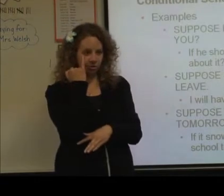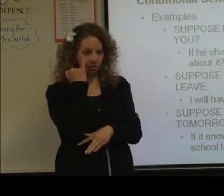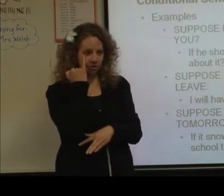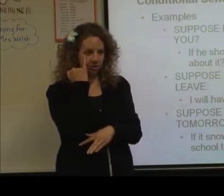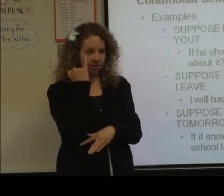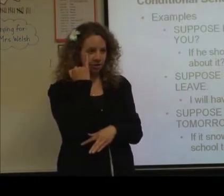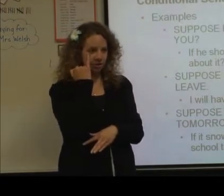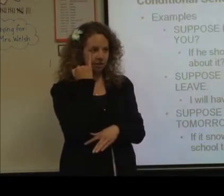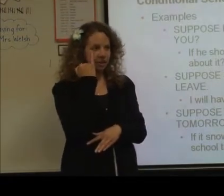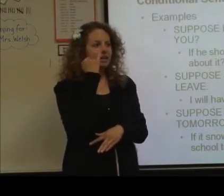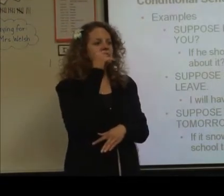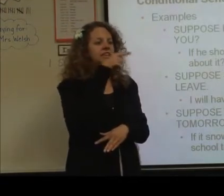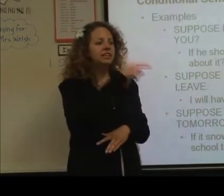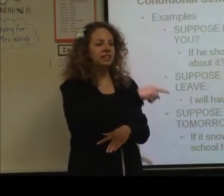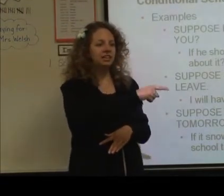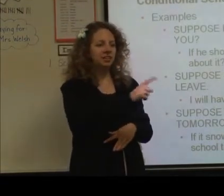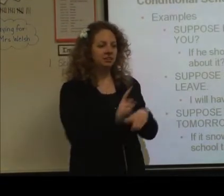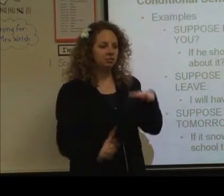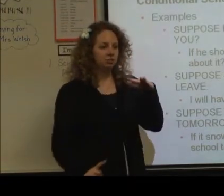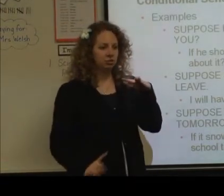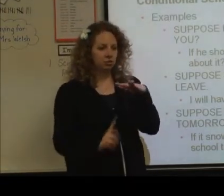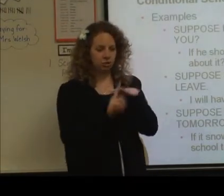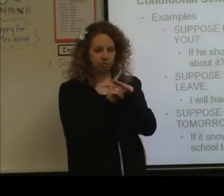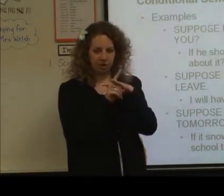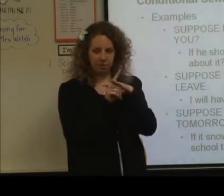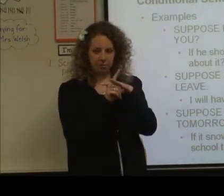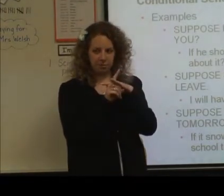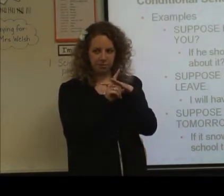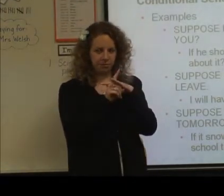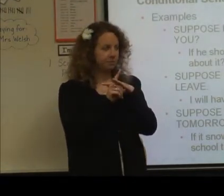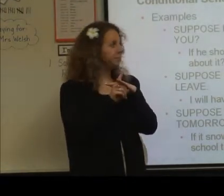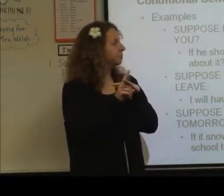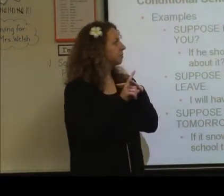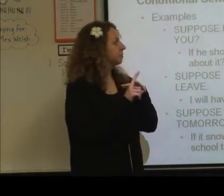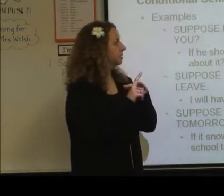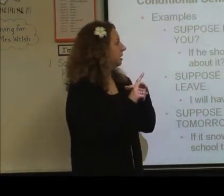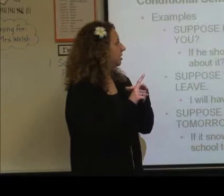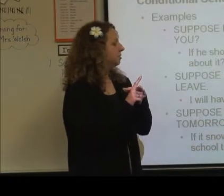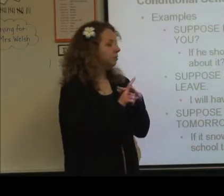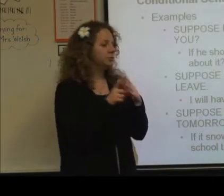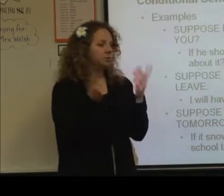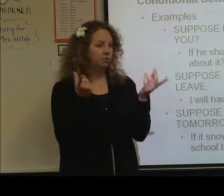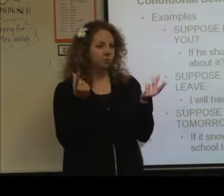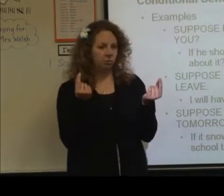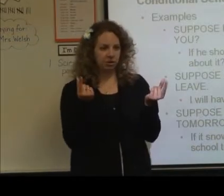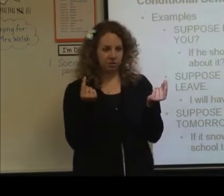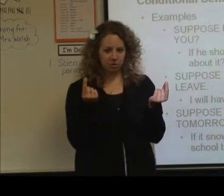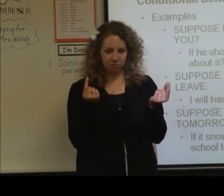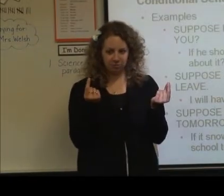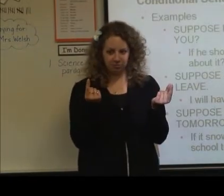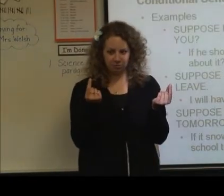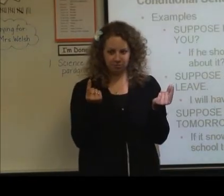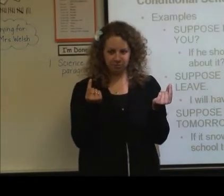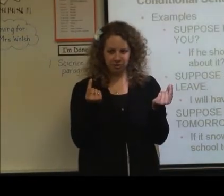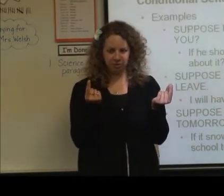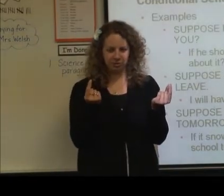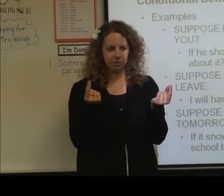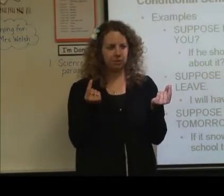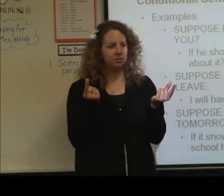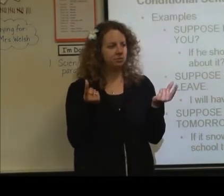suppose he shows up. Okay? What do? We'll learn this one.